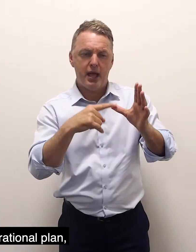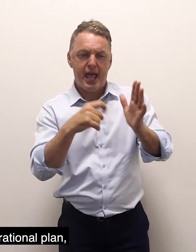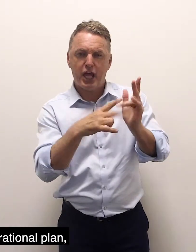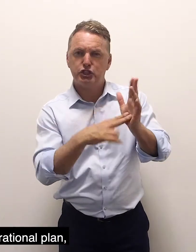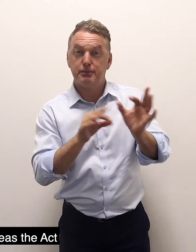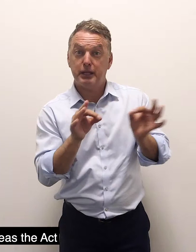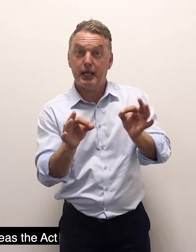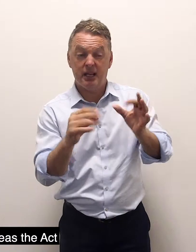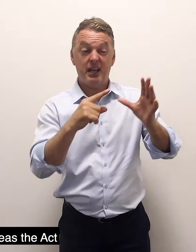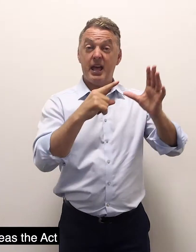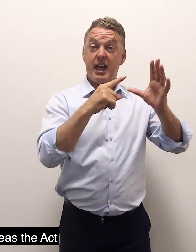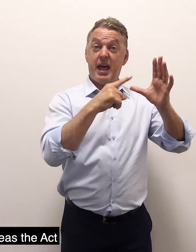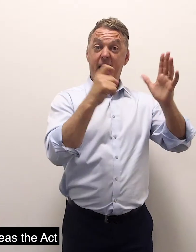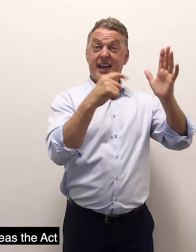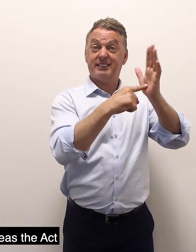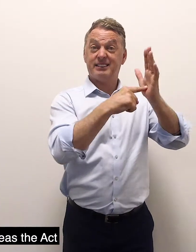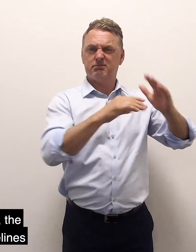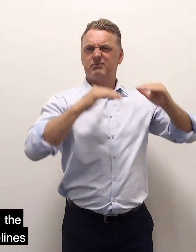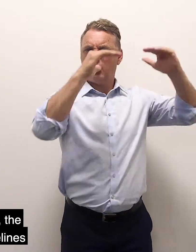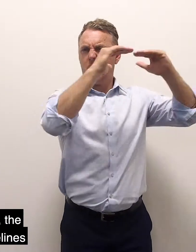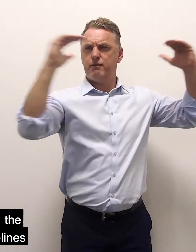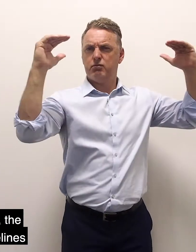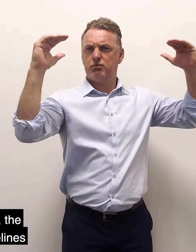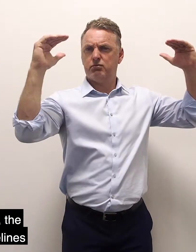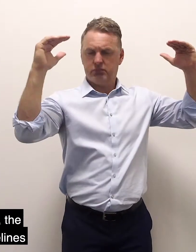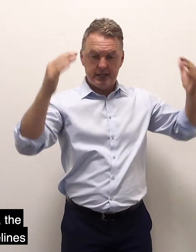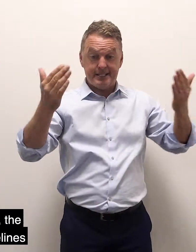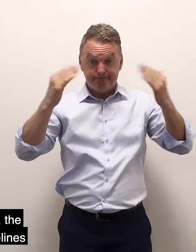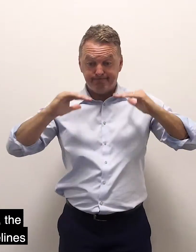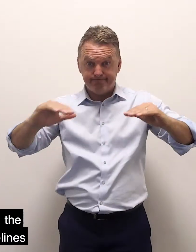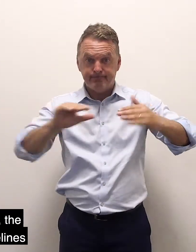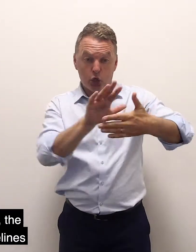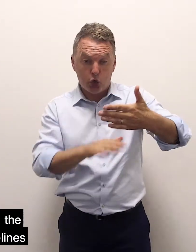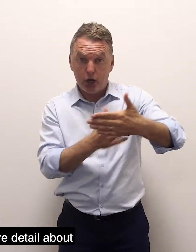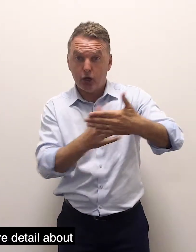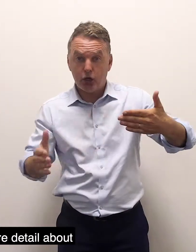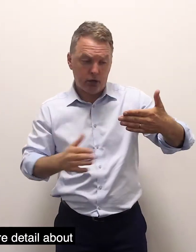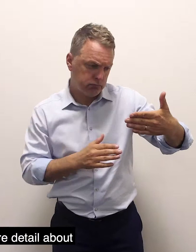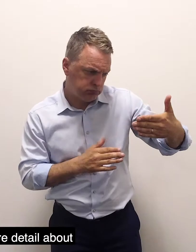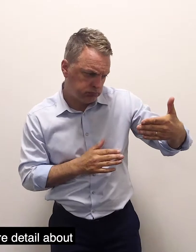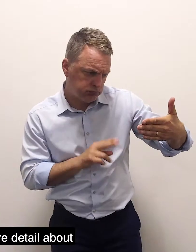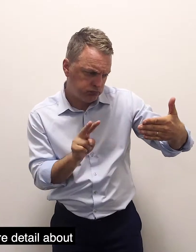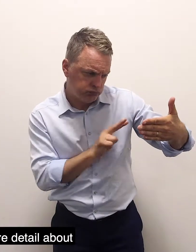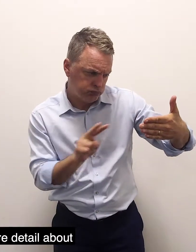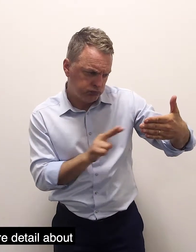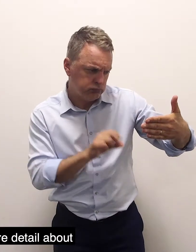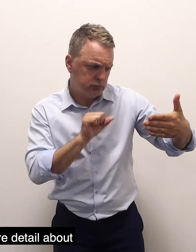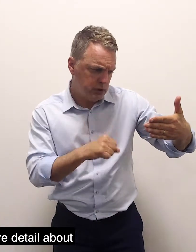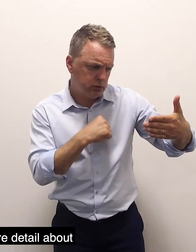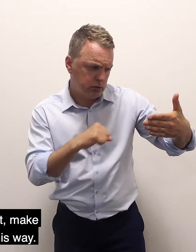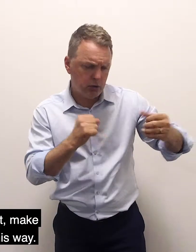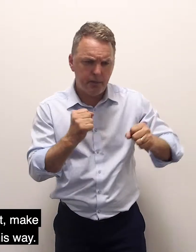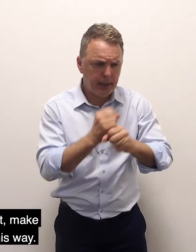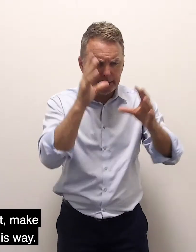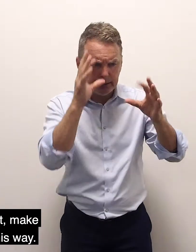the operational plan or the action plan, whereas the Act is just high level. The operational guidelines are more specific with more detail